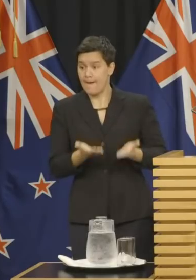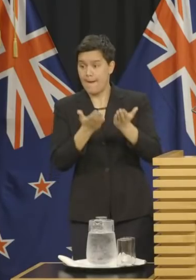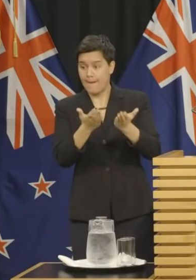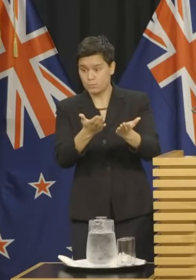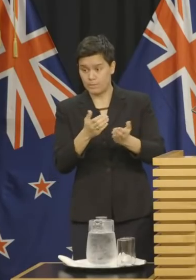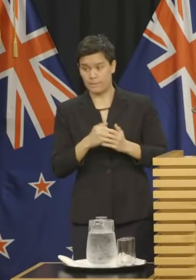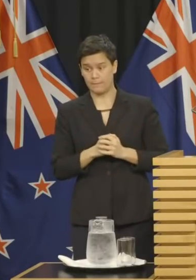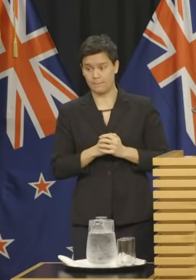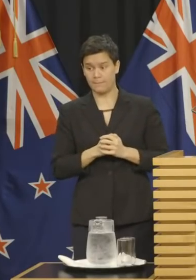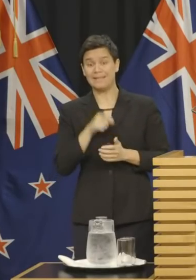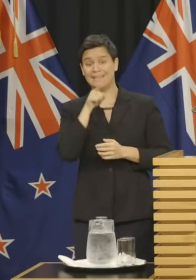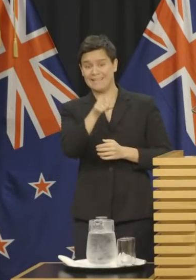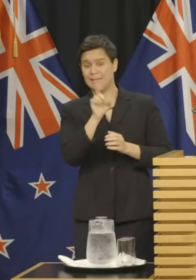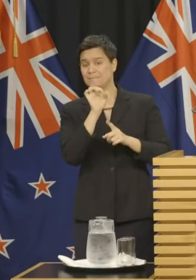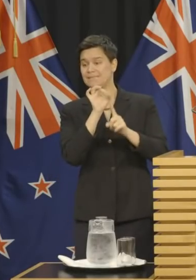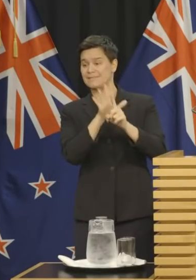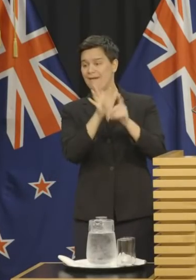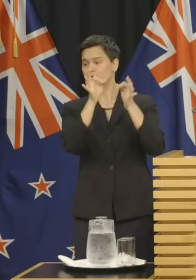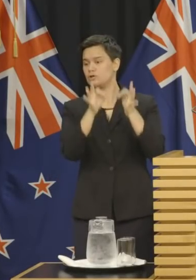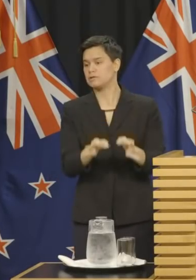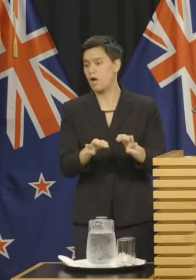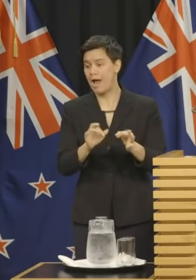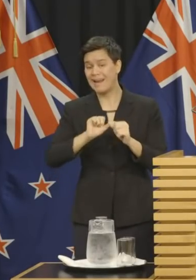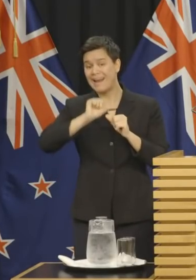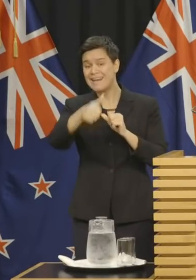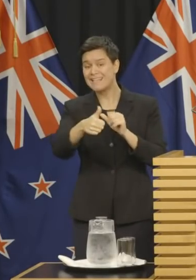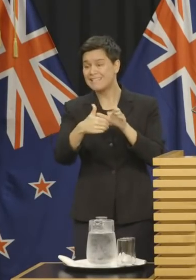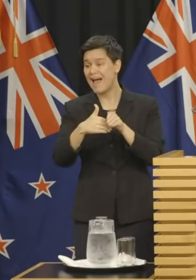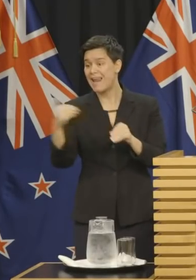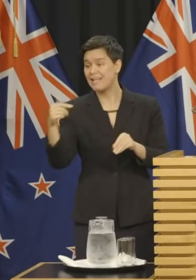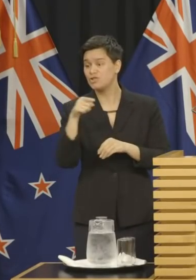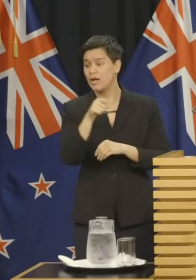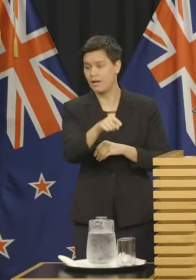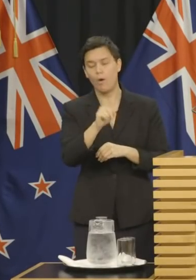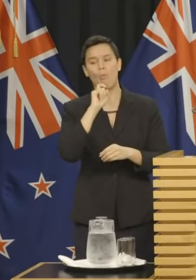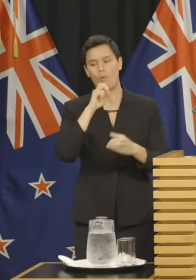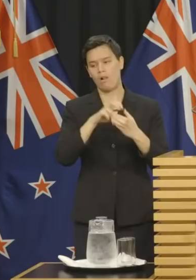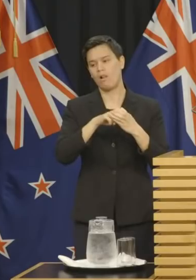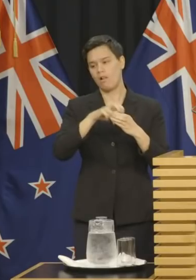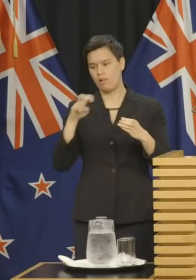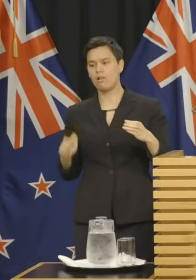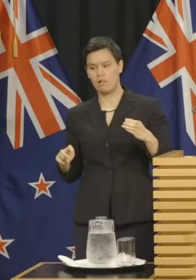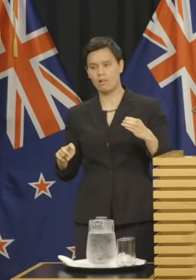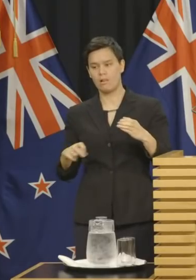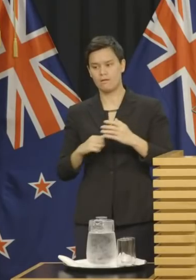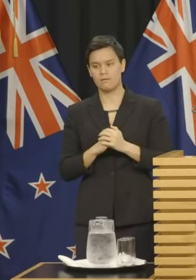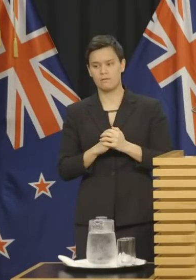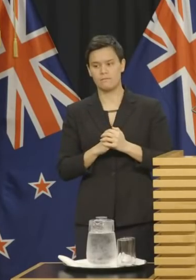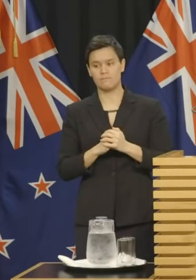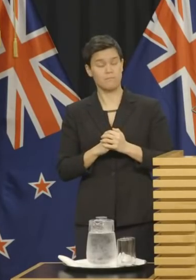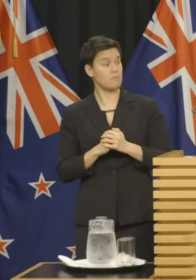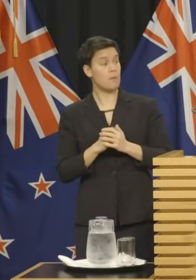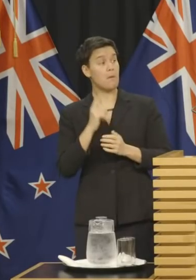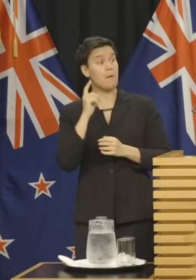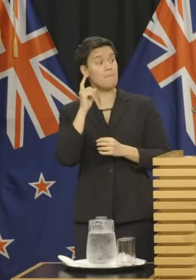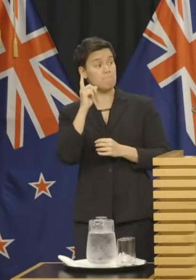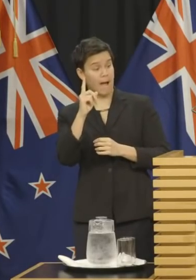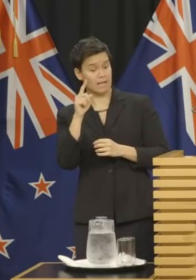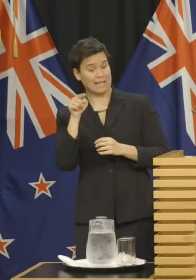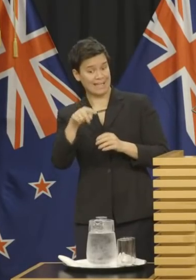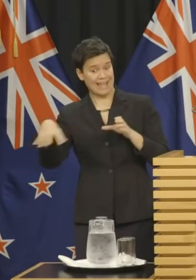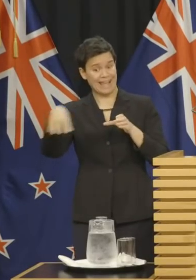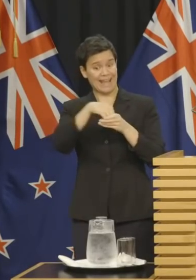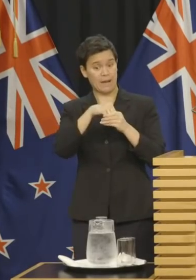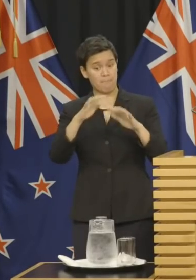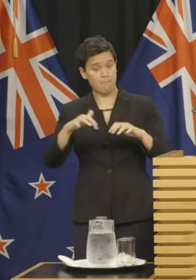or not he ran again as a member of Parliament, and he has concluded that he will not. being a member of your caucus until September 19th? Until